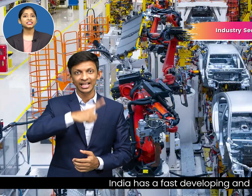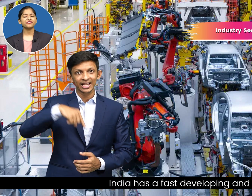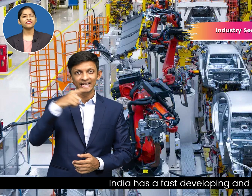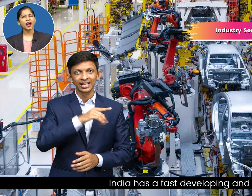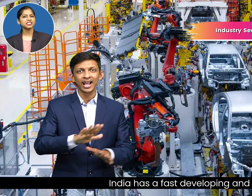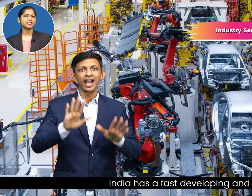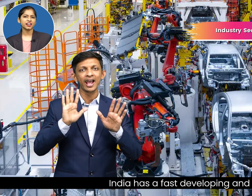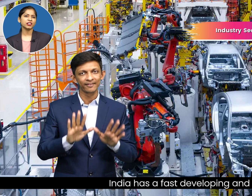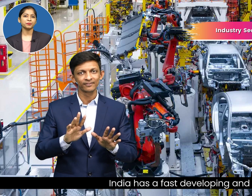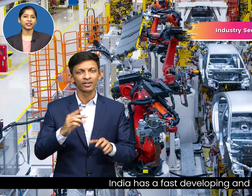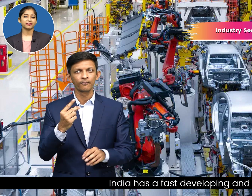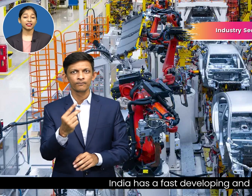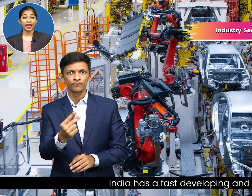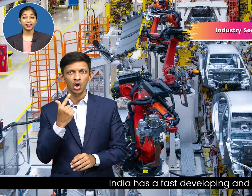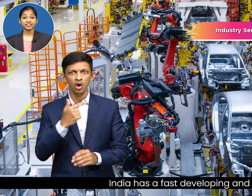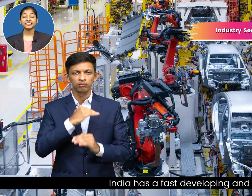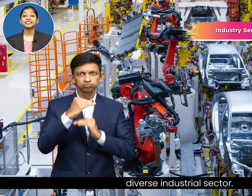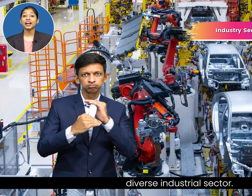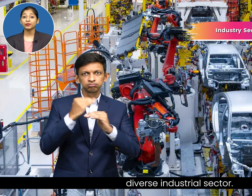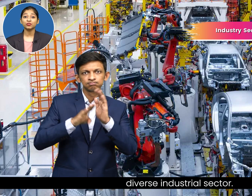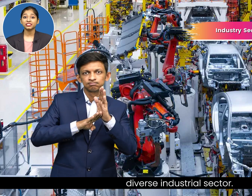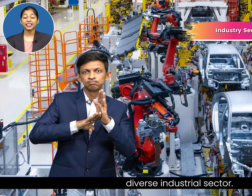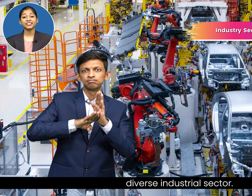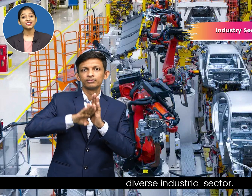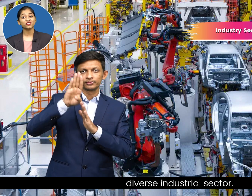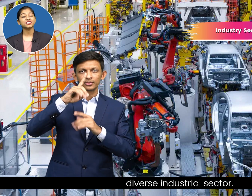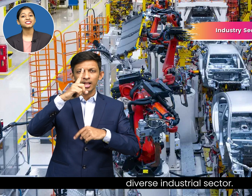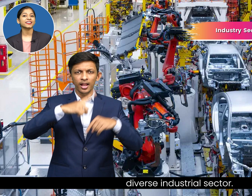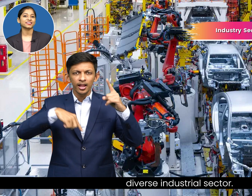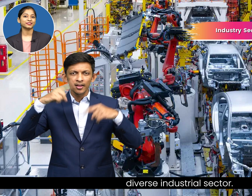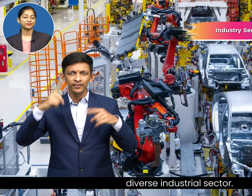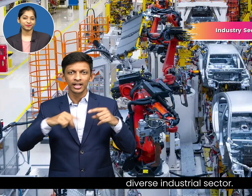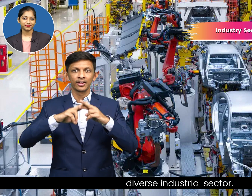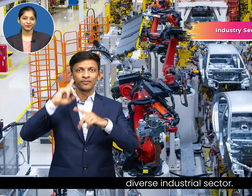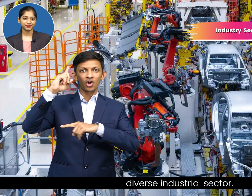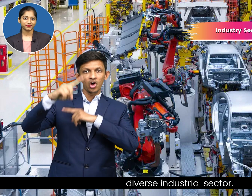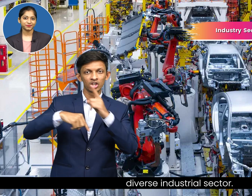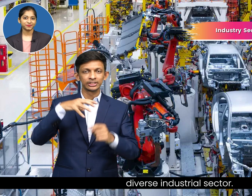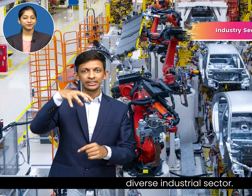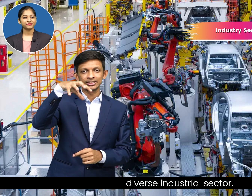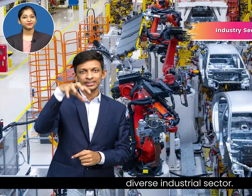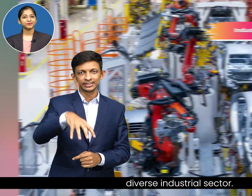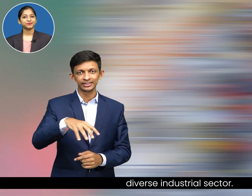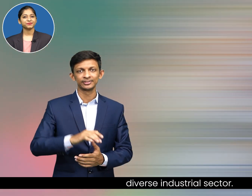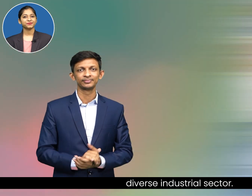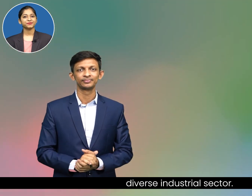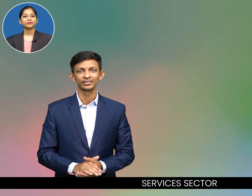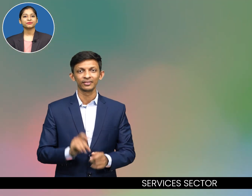India has a fast developing and diverse industrial sector.